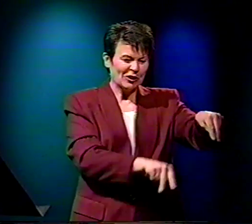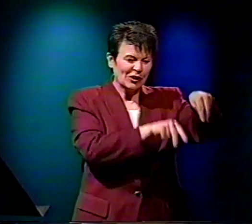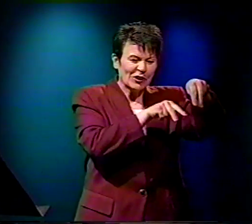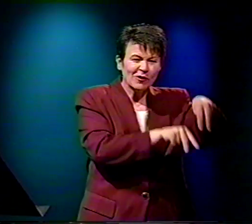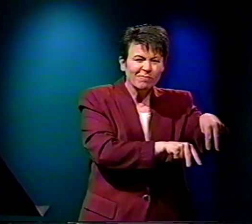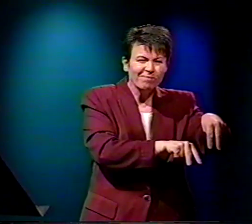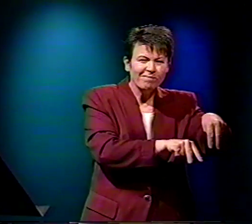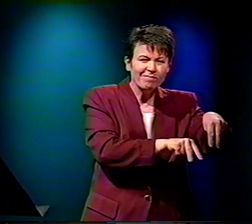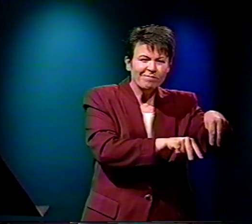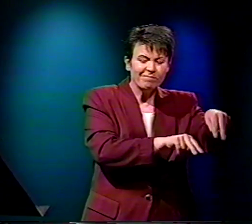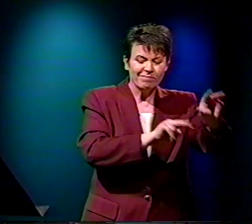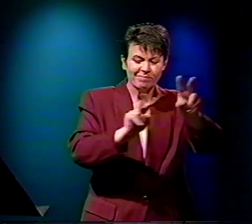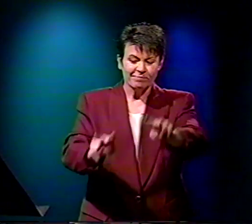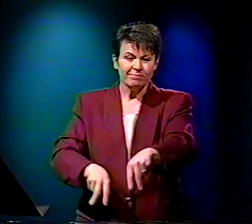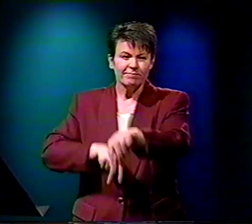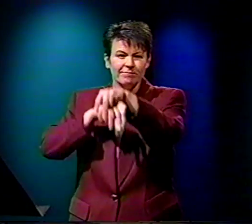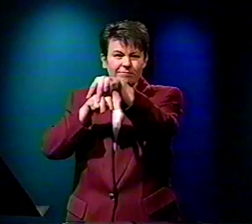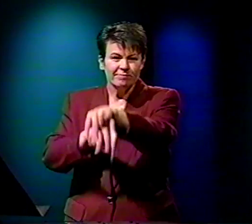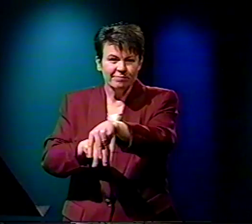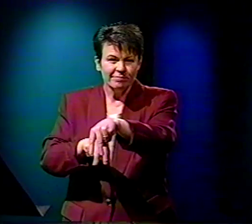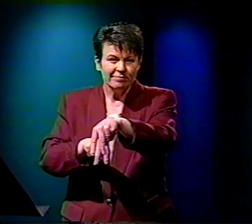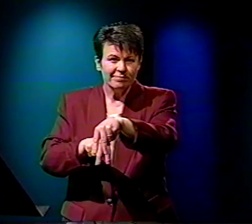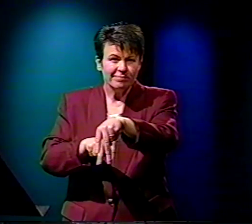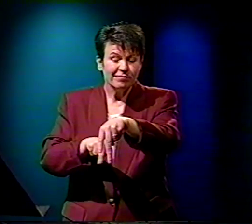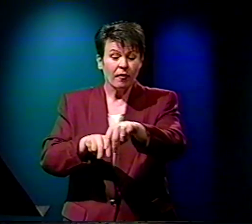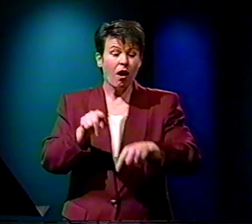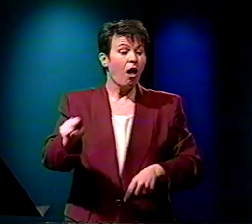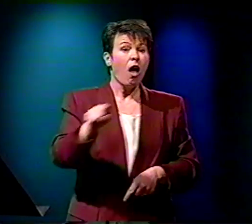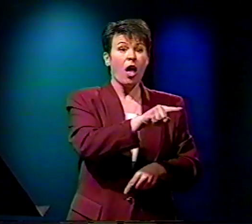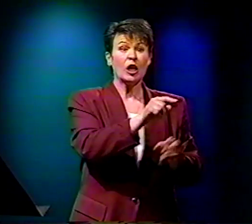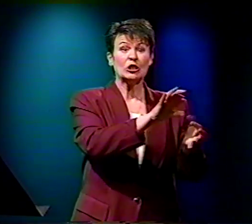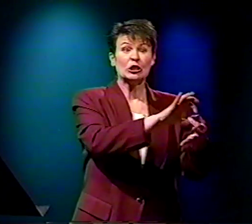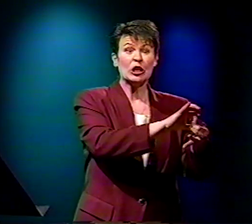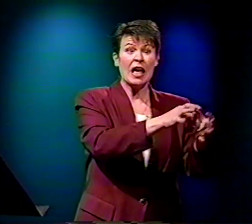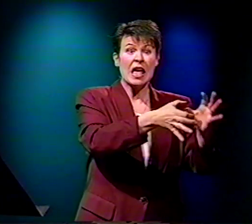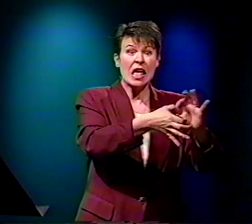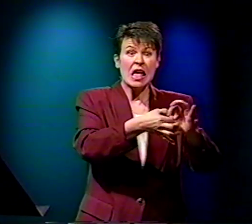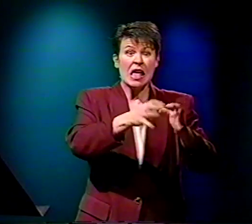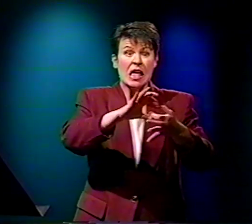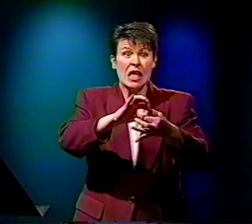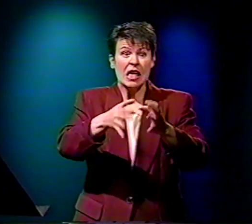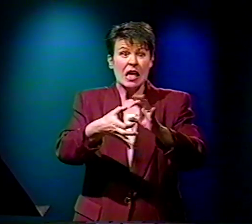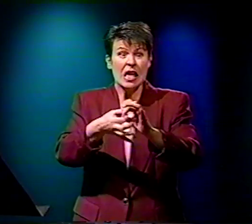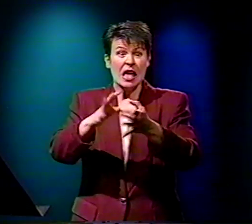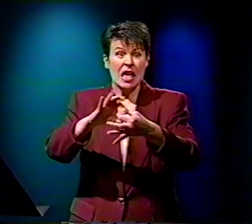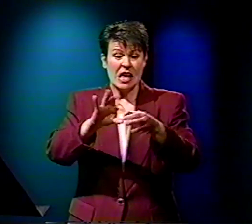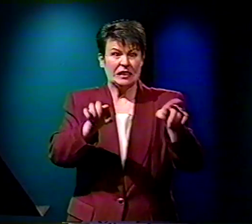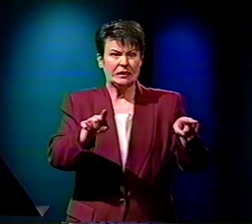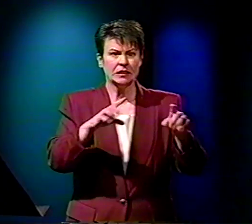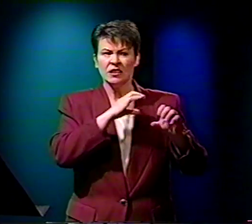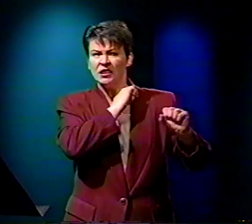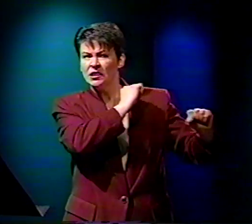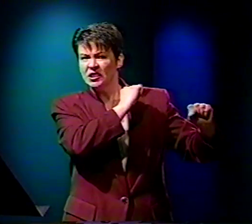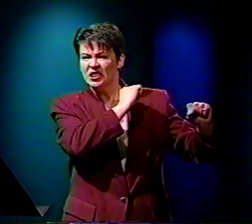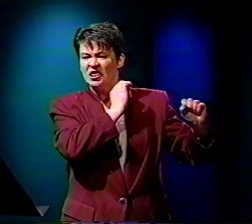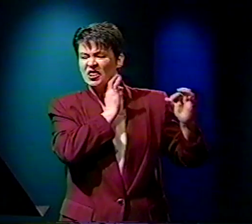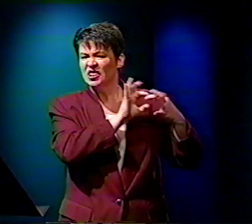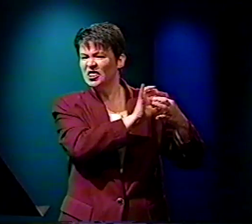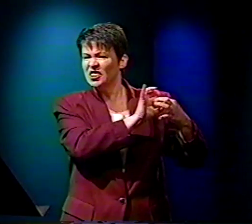And there was one mule standing on one side and another mule, and they were chained together.